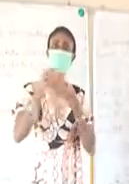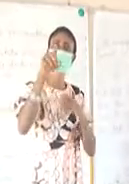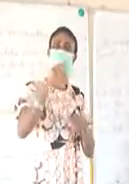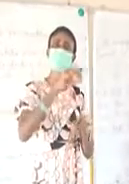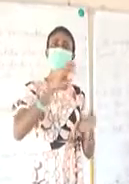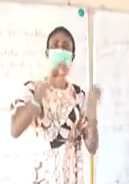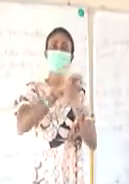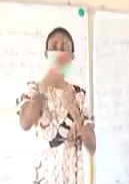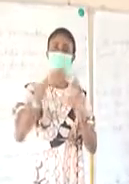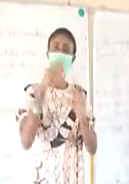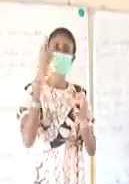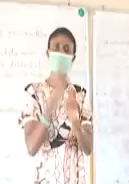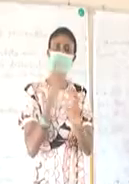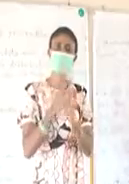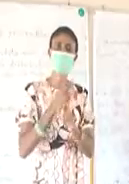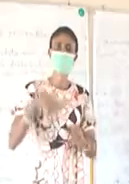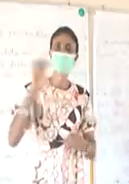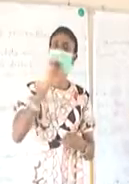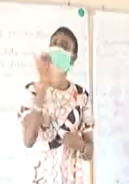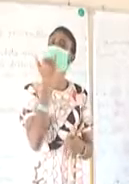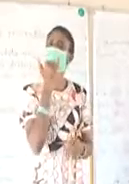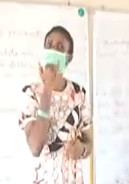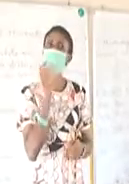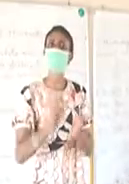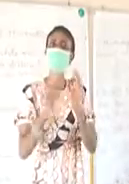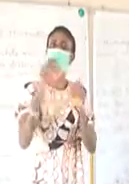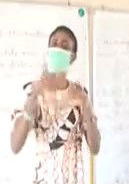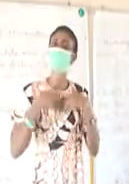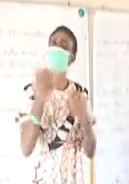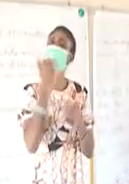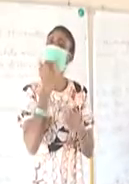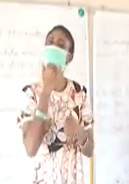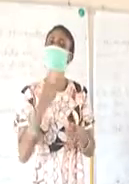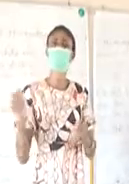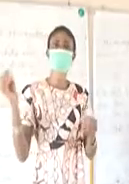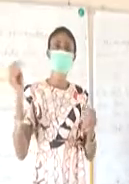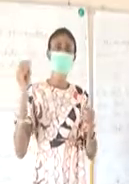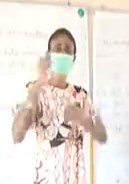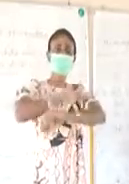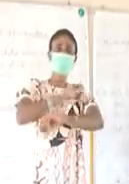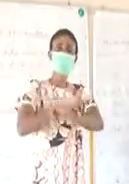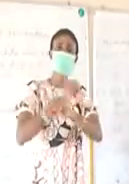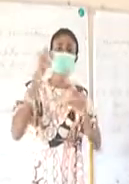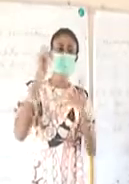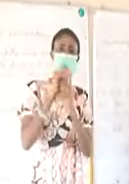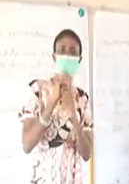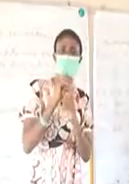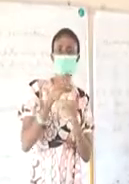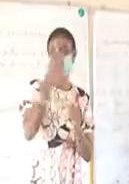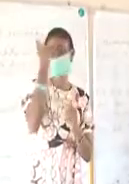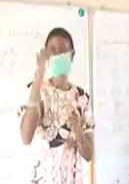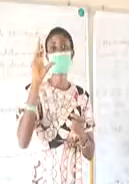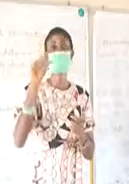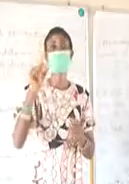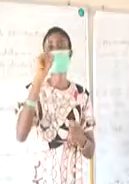wrong. And if you have a wrong table too, like you have, because there is nobody that is above